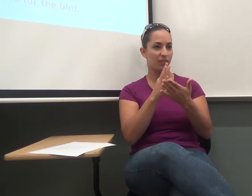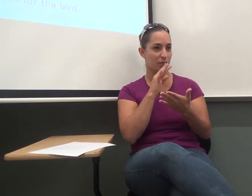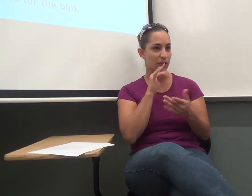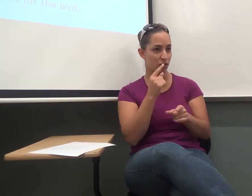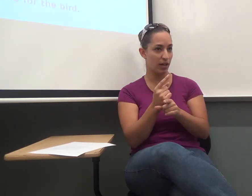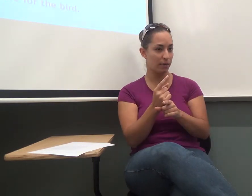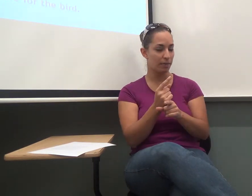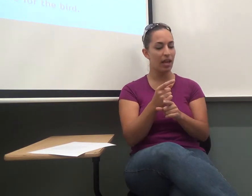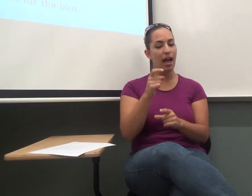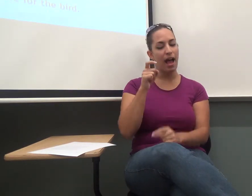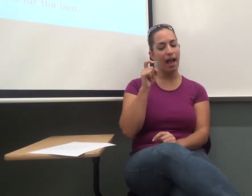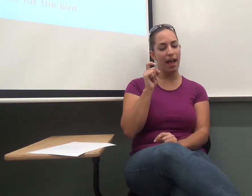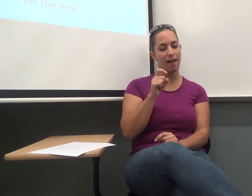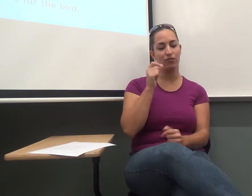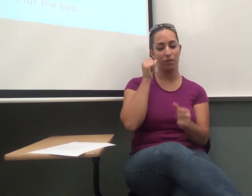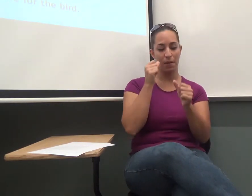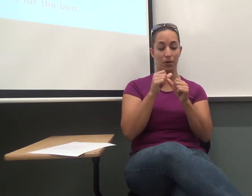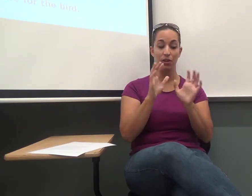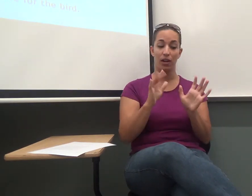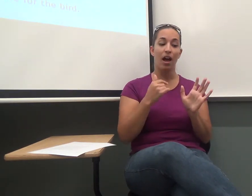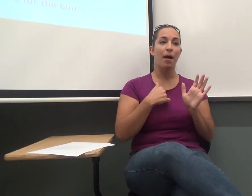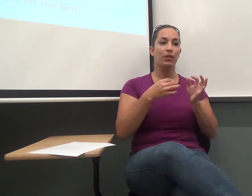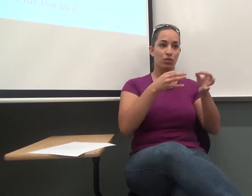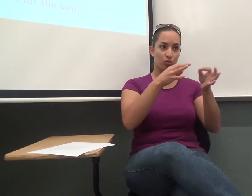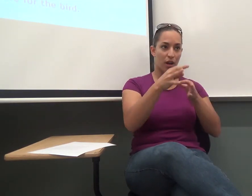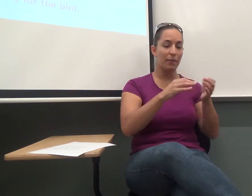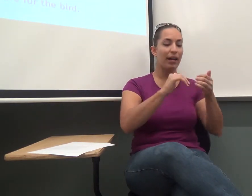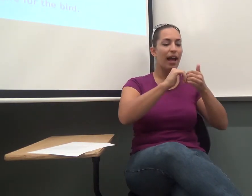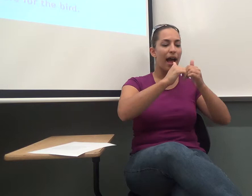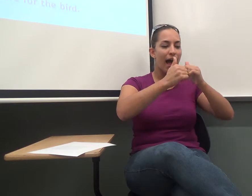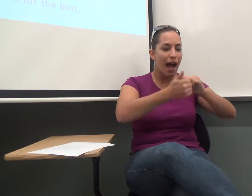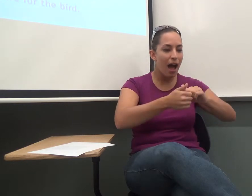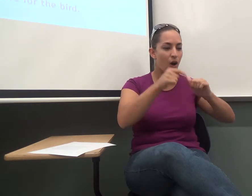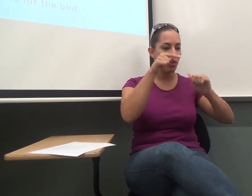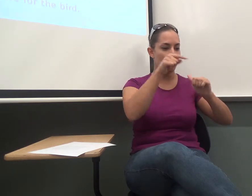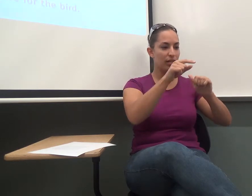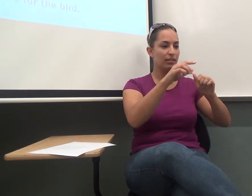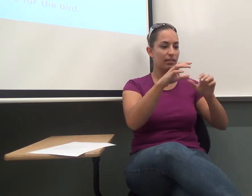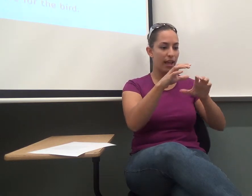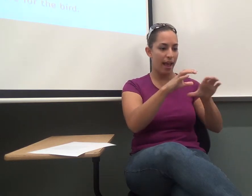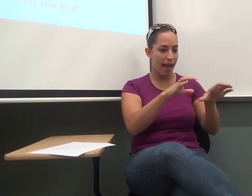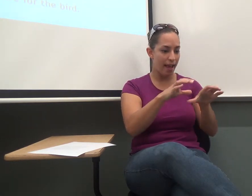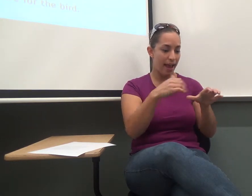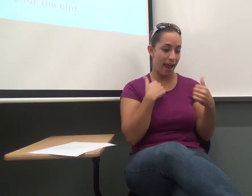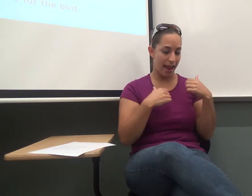to describe how these animals are a certain way.